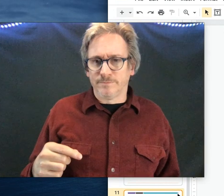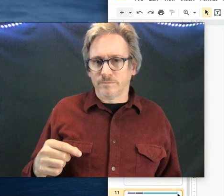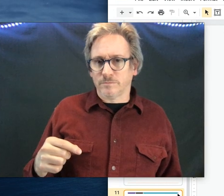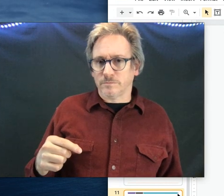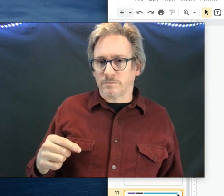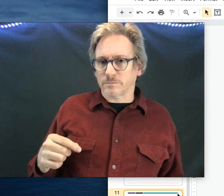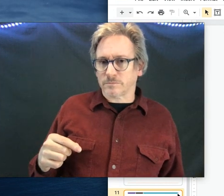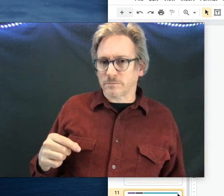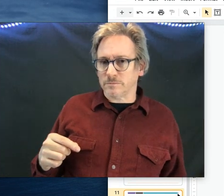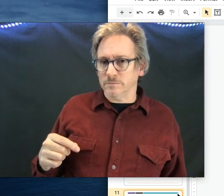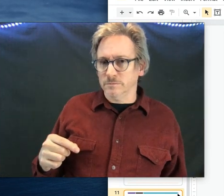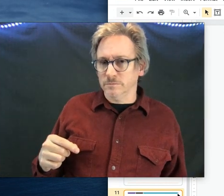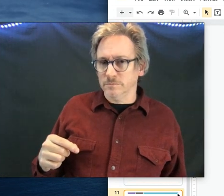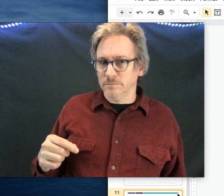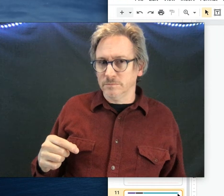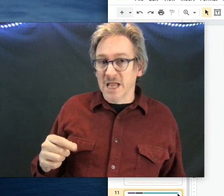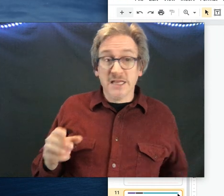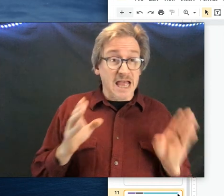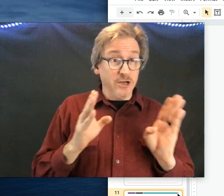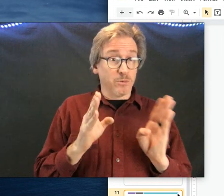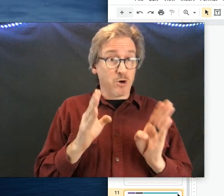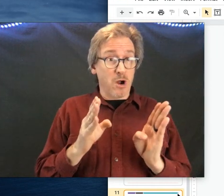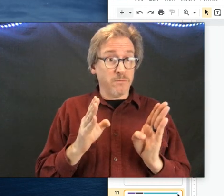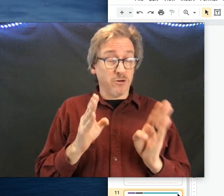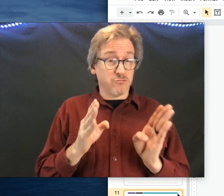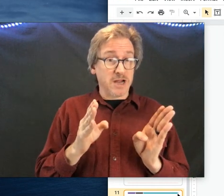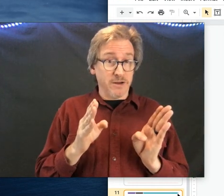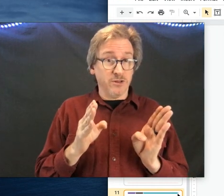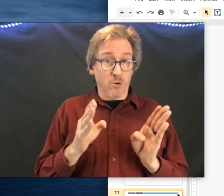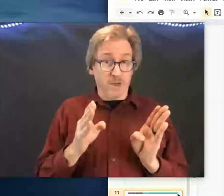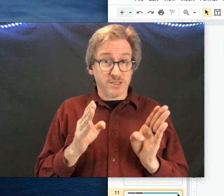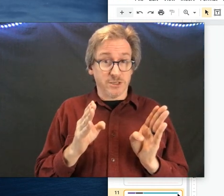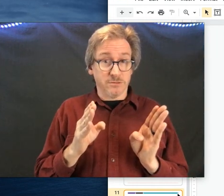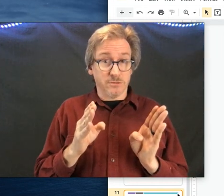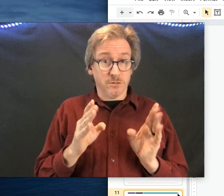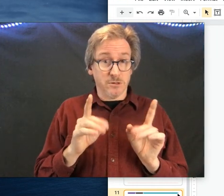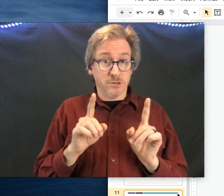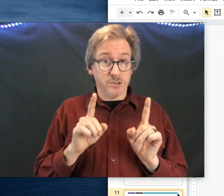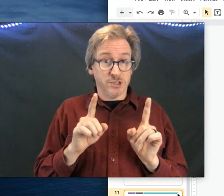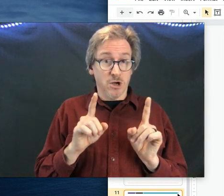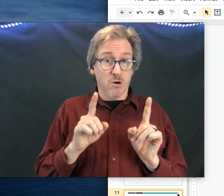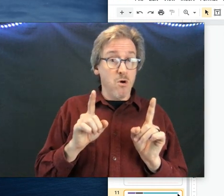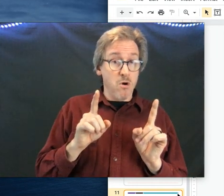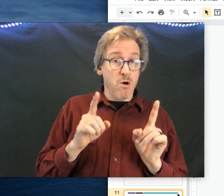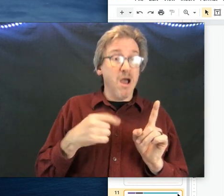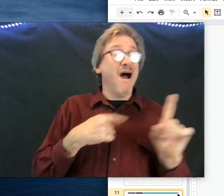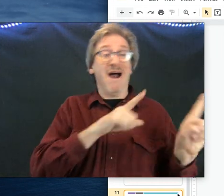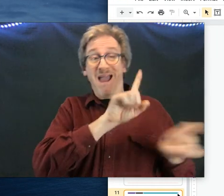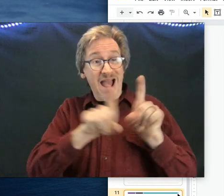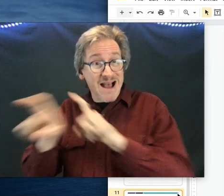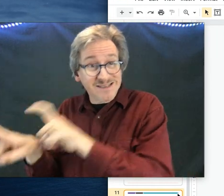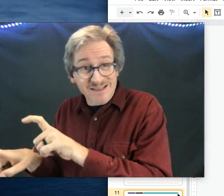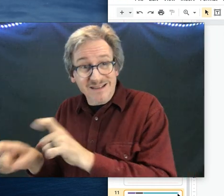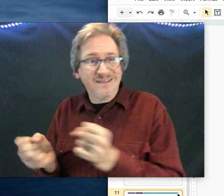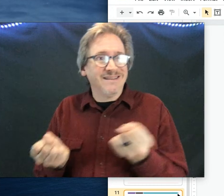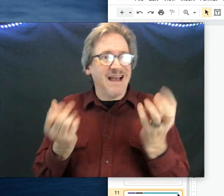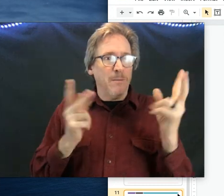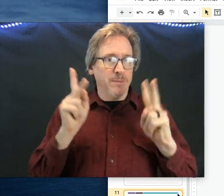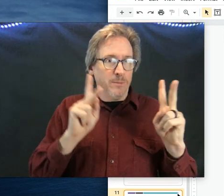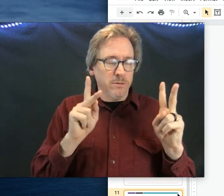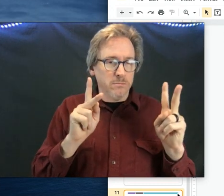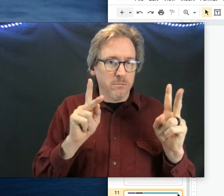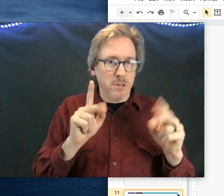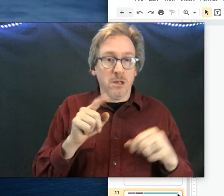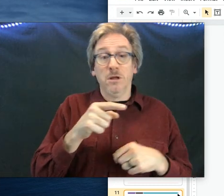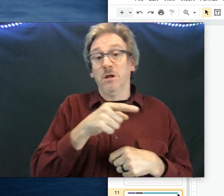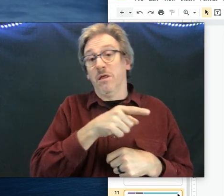that. And you're recounting the whole question. So, I asked how many